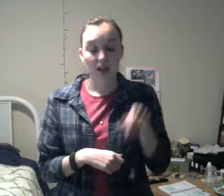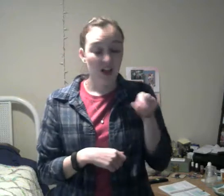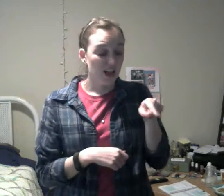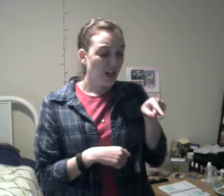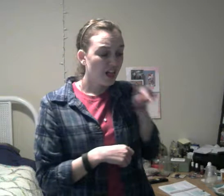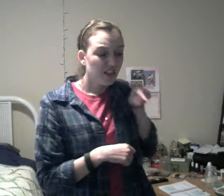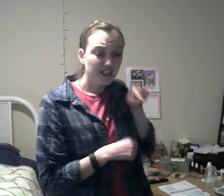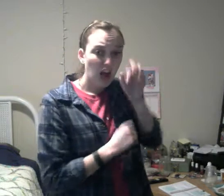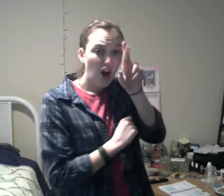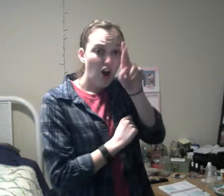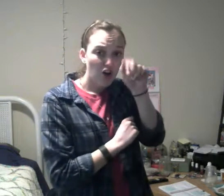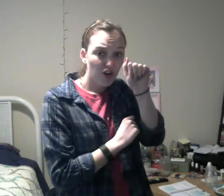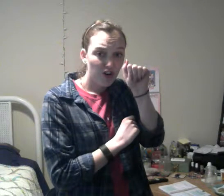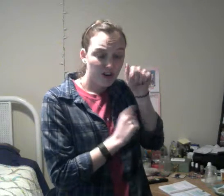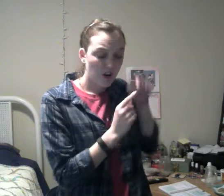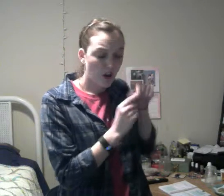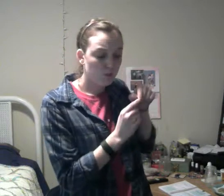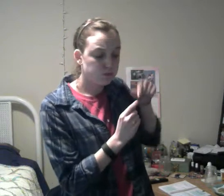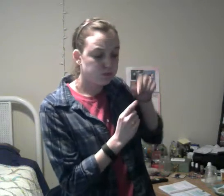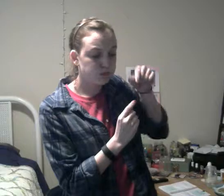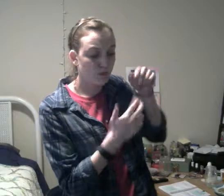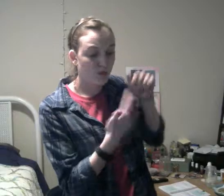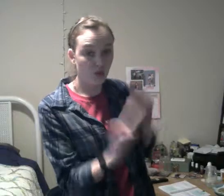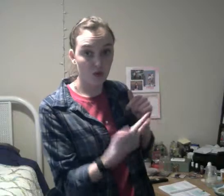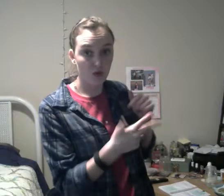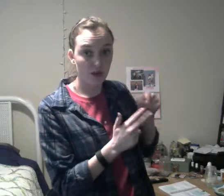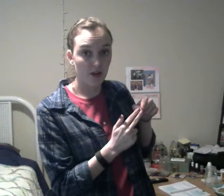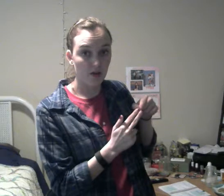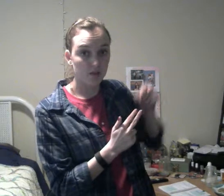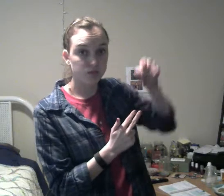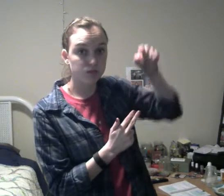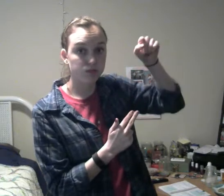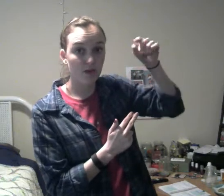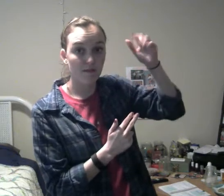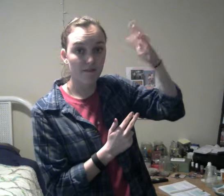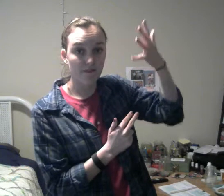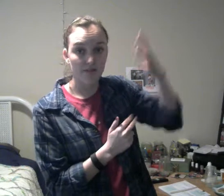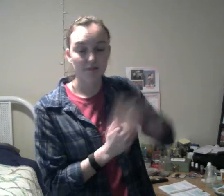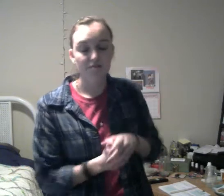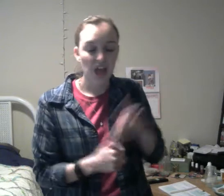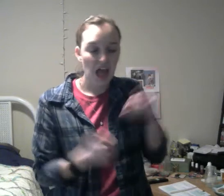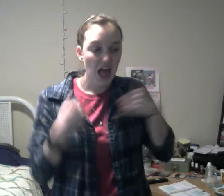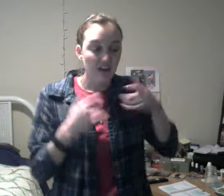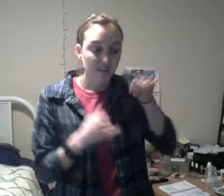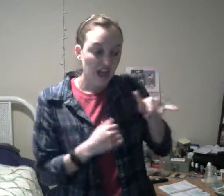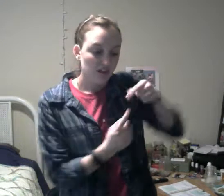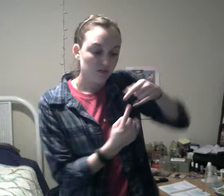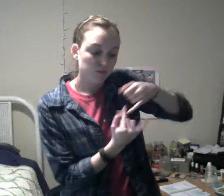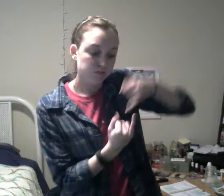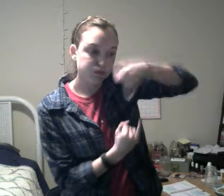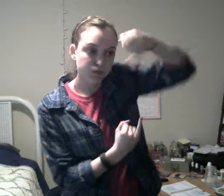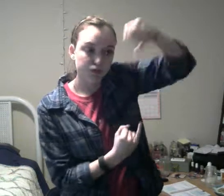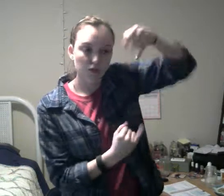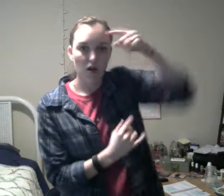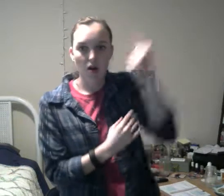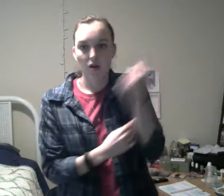from the 3' up to the 5' end. And so there's a direction in which RNA runs. And so if we have a 5' at this side of the RNA, then we're going